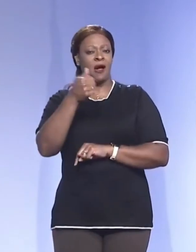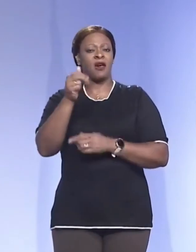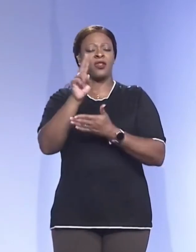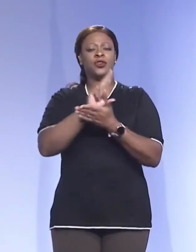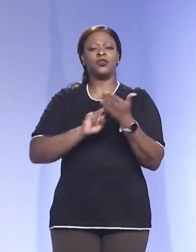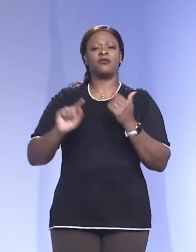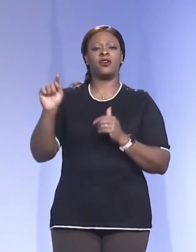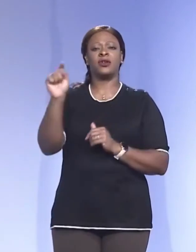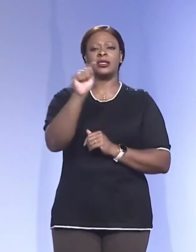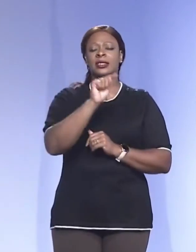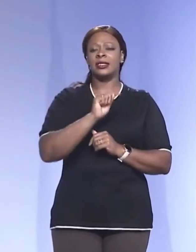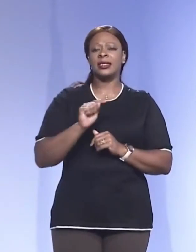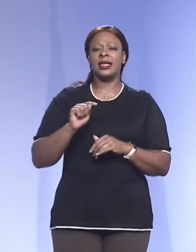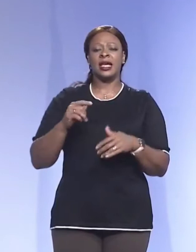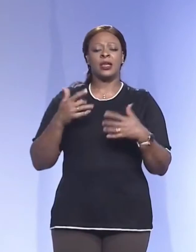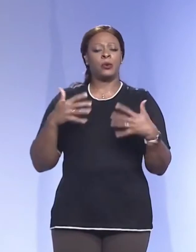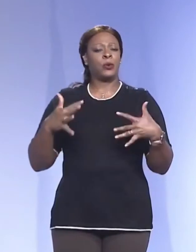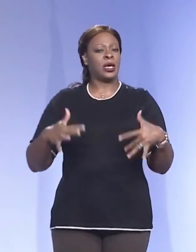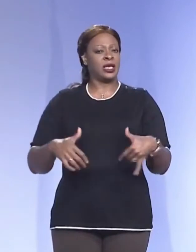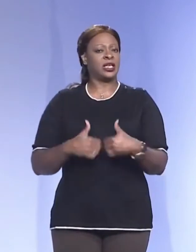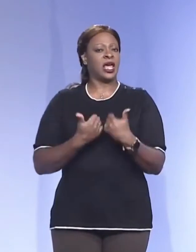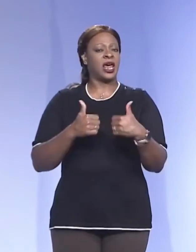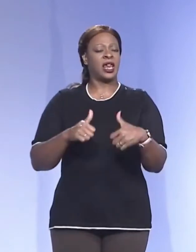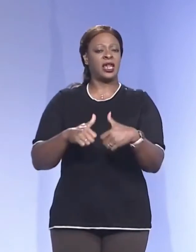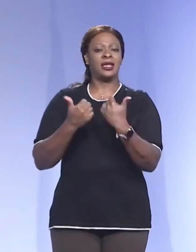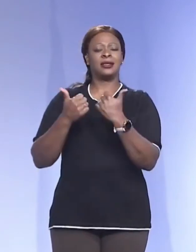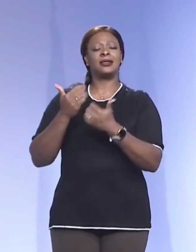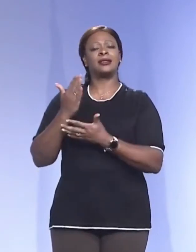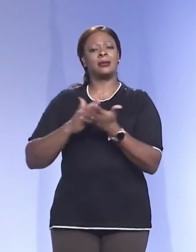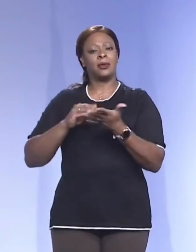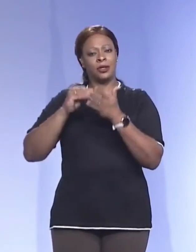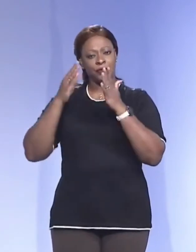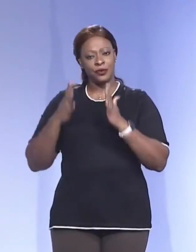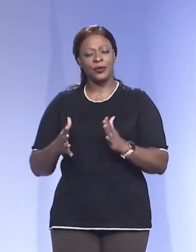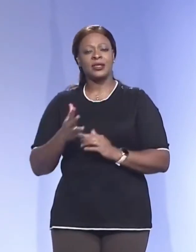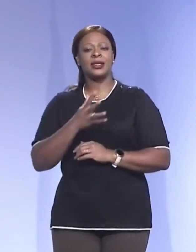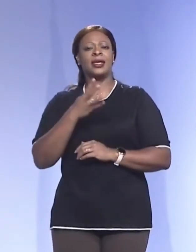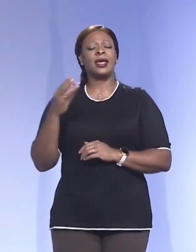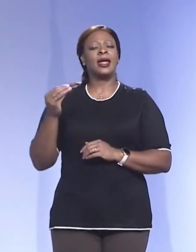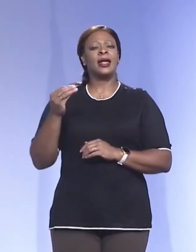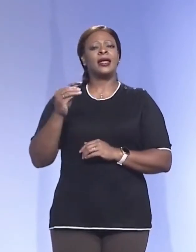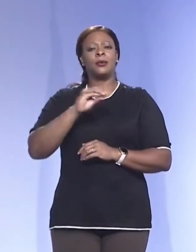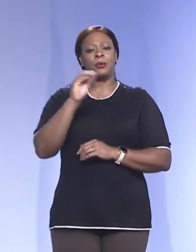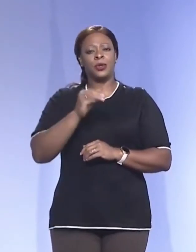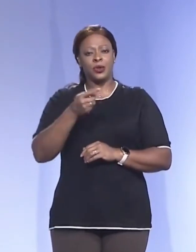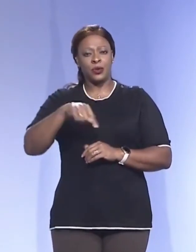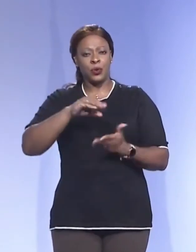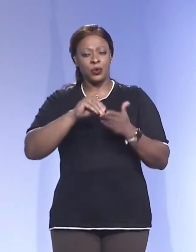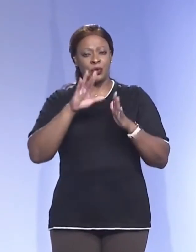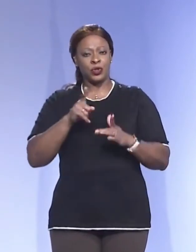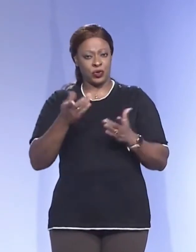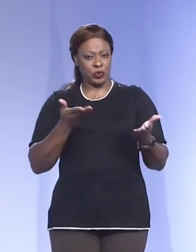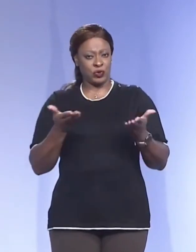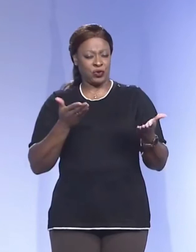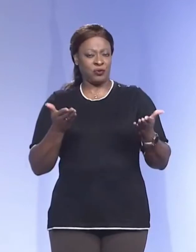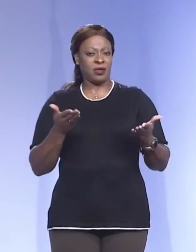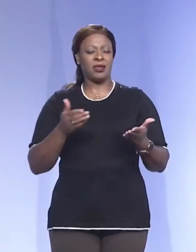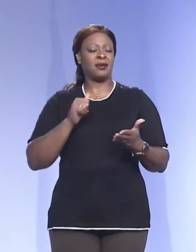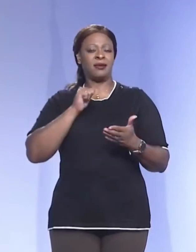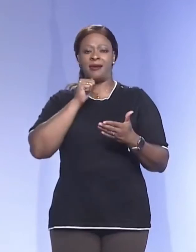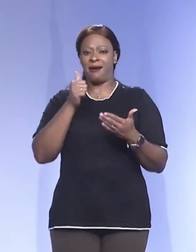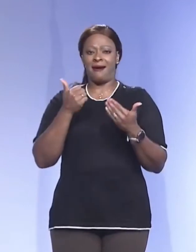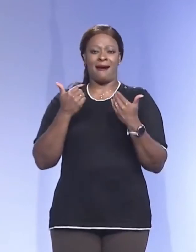universities and the challenges with some of the students and a percentage of the students that you serve with not